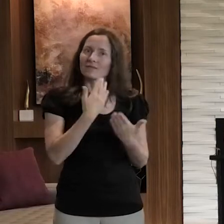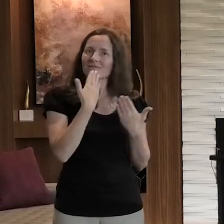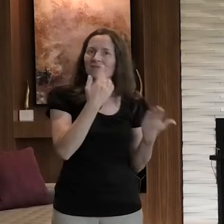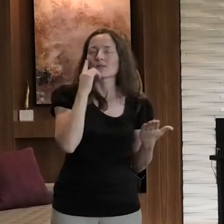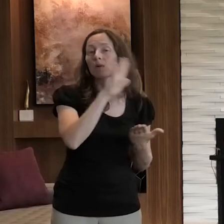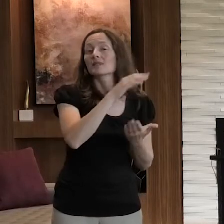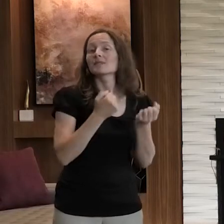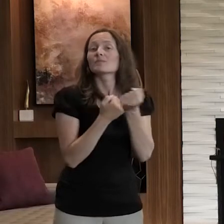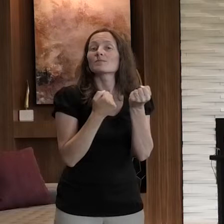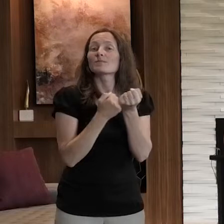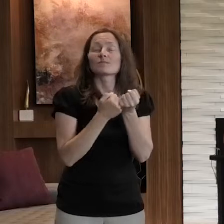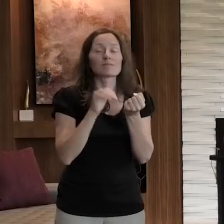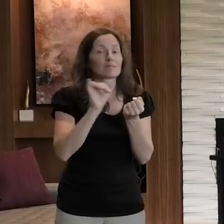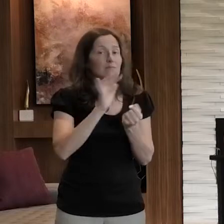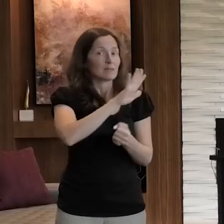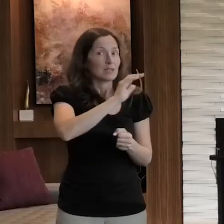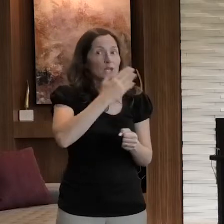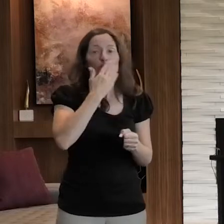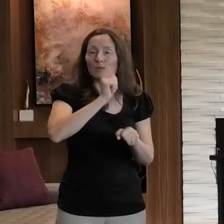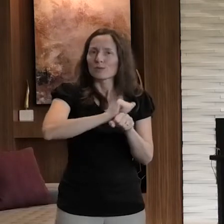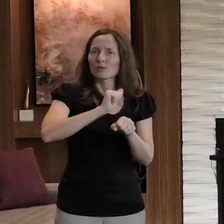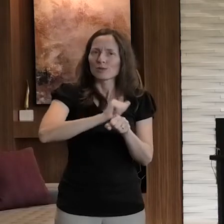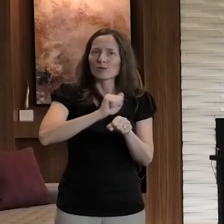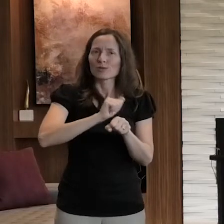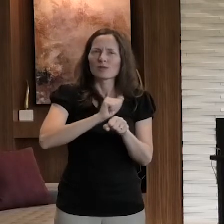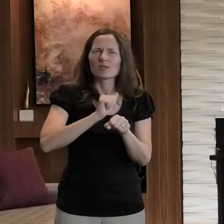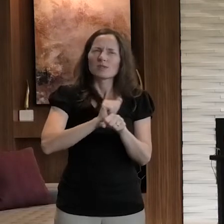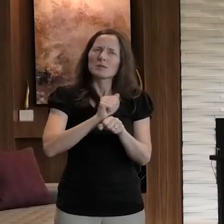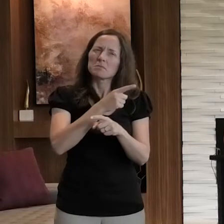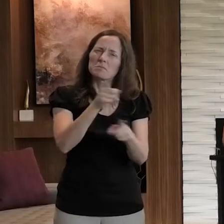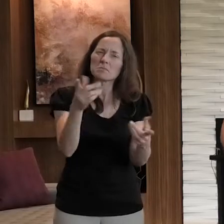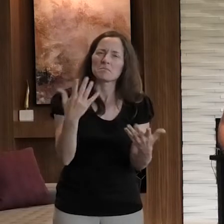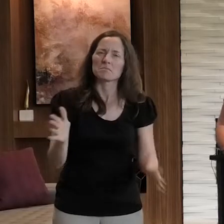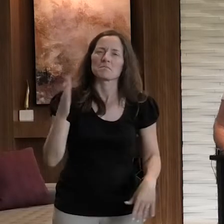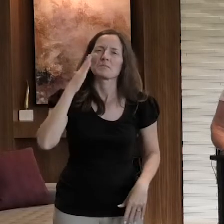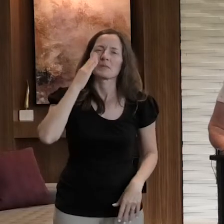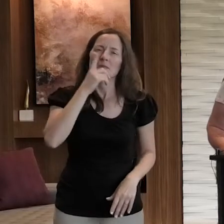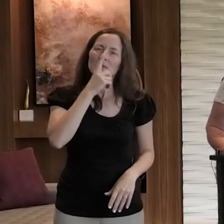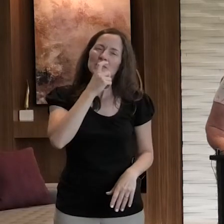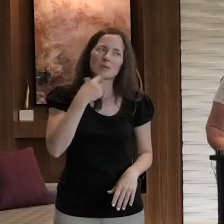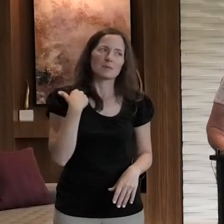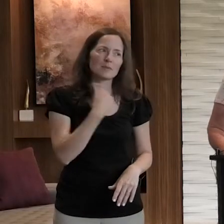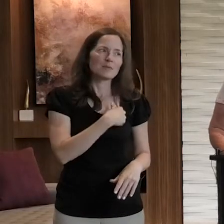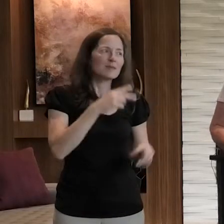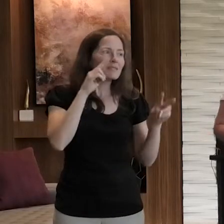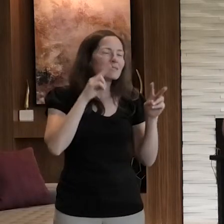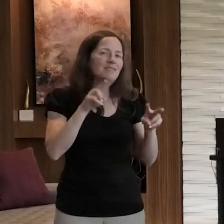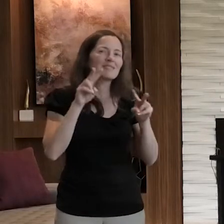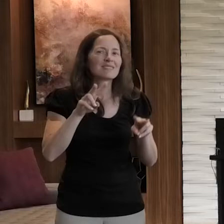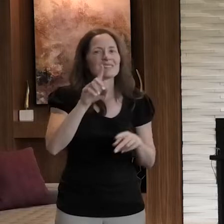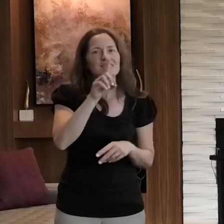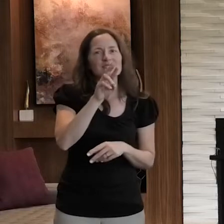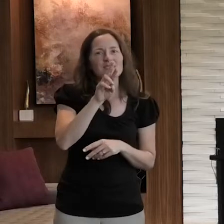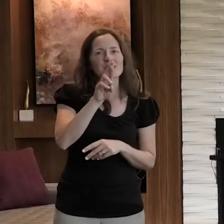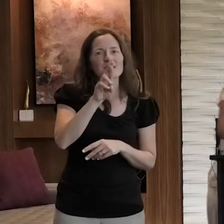good work to date. I don't think he needs any further introduction. We look forward to continued collaboration. Dr. Ball.